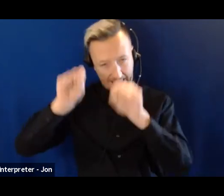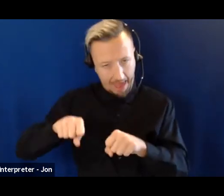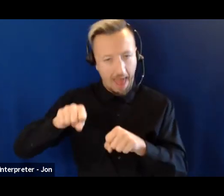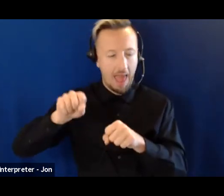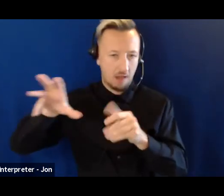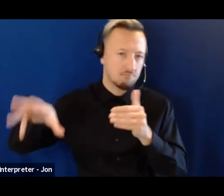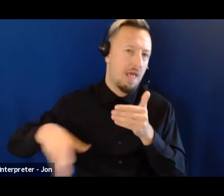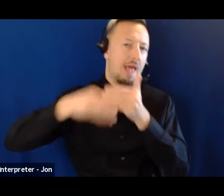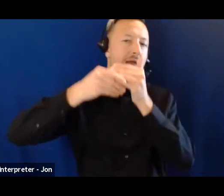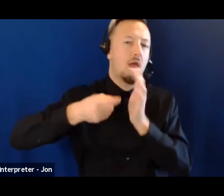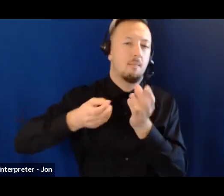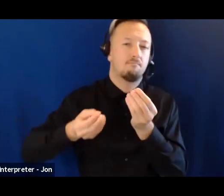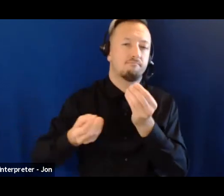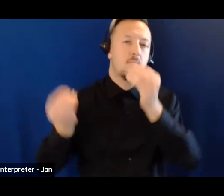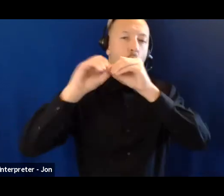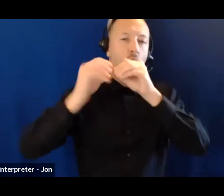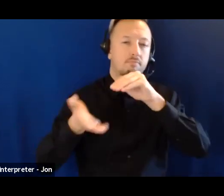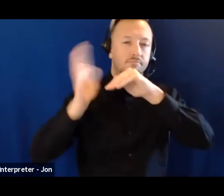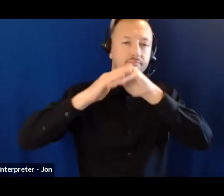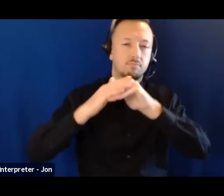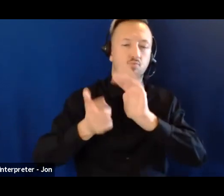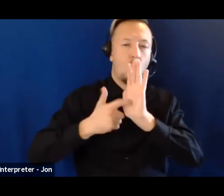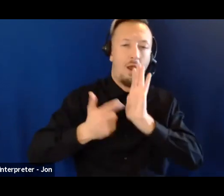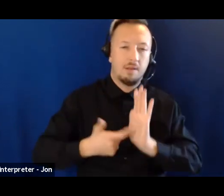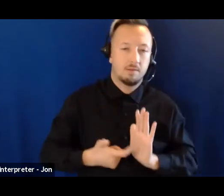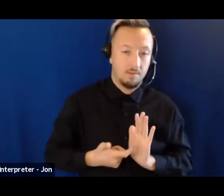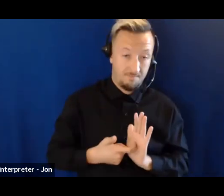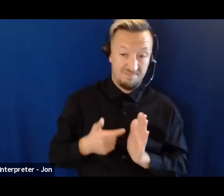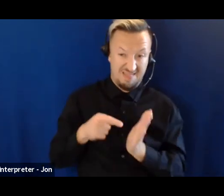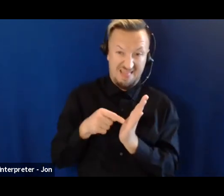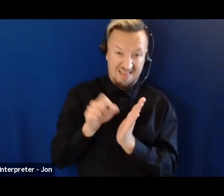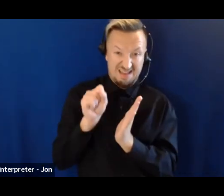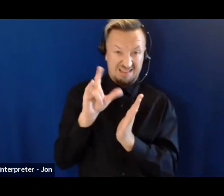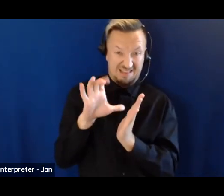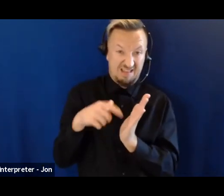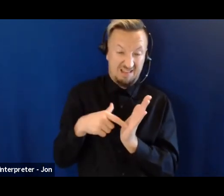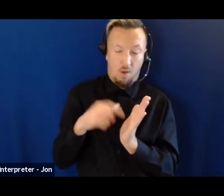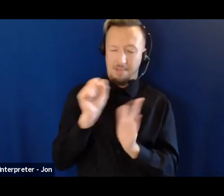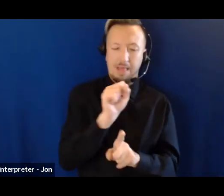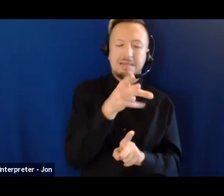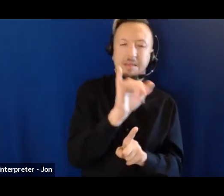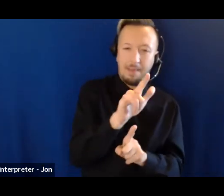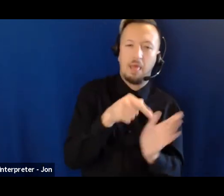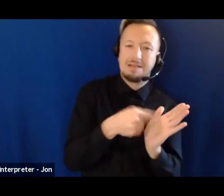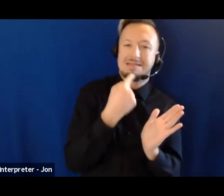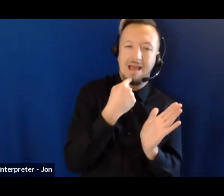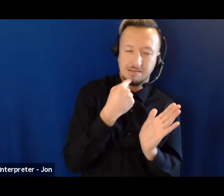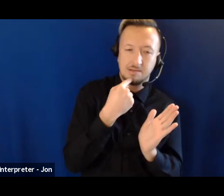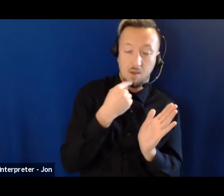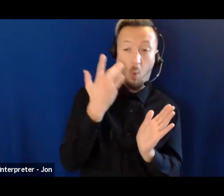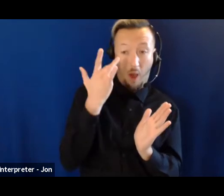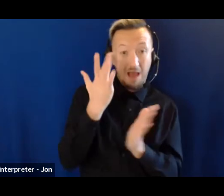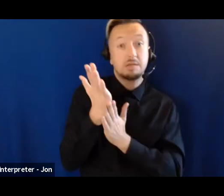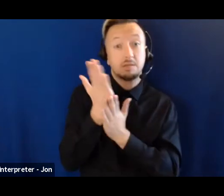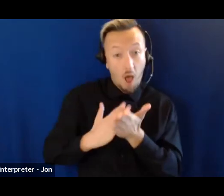specific question on the, in the spill, and that's why it's there. It's because some states do require